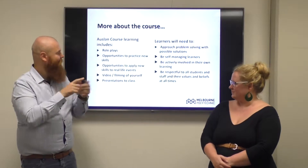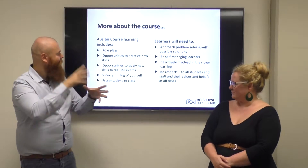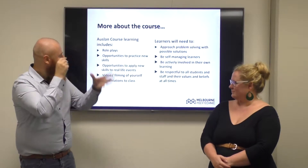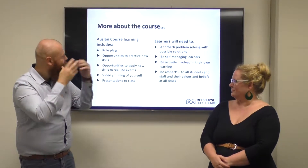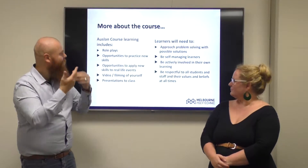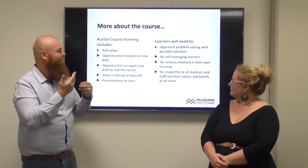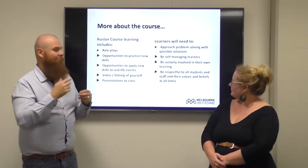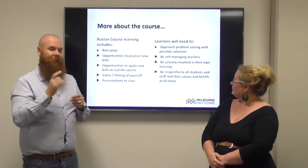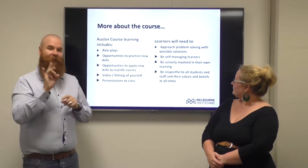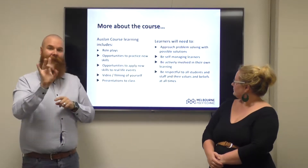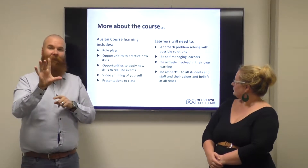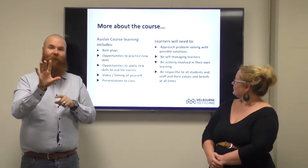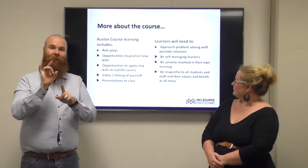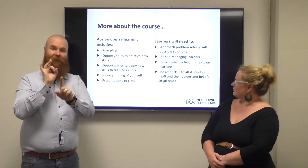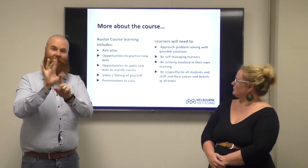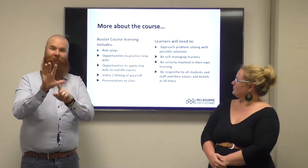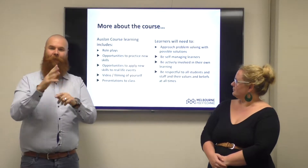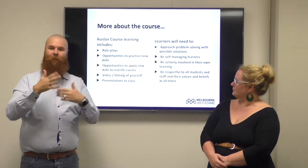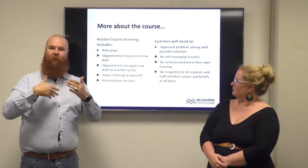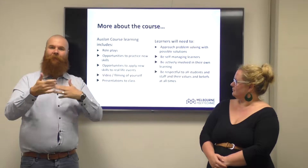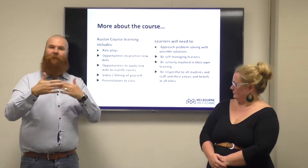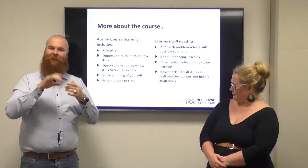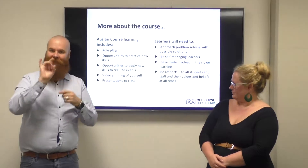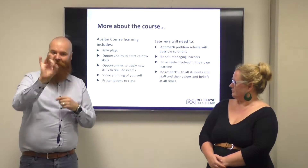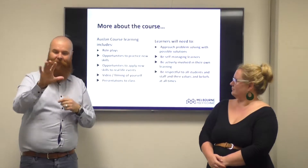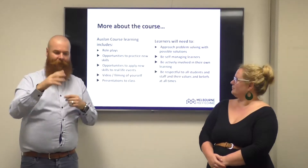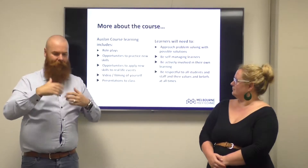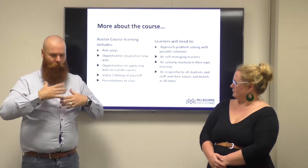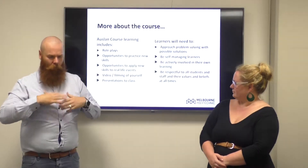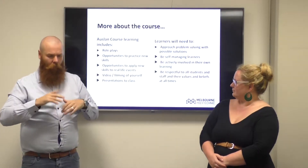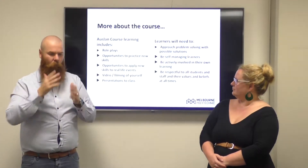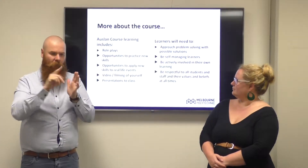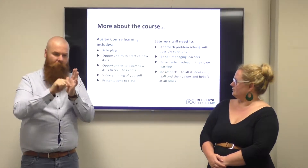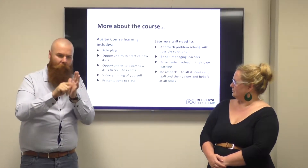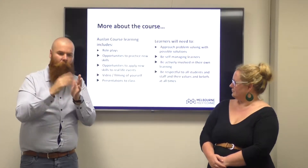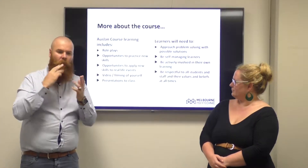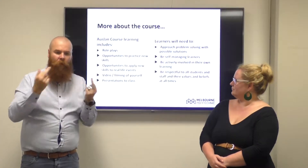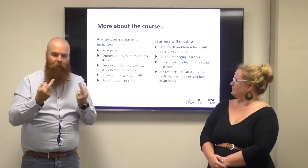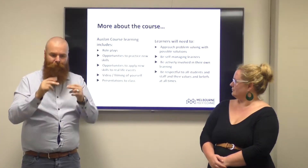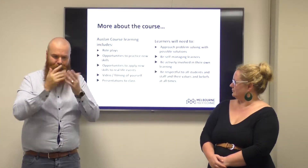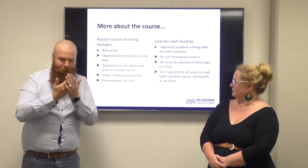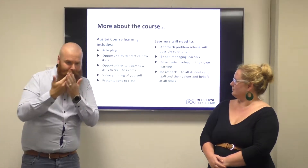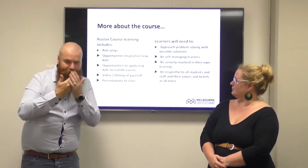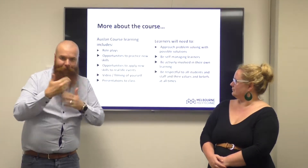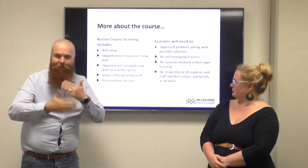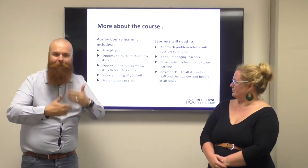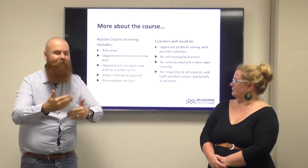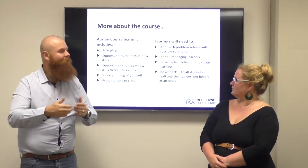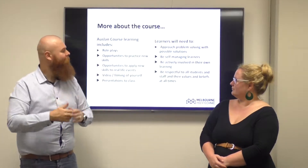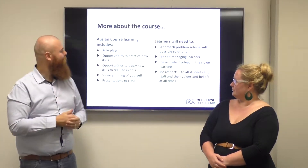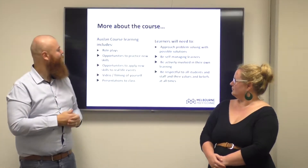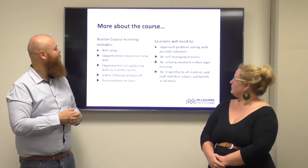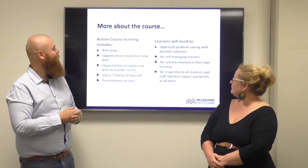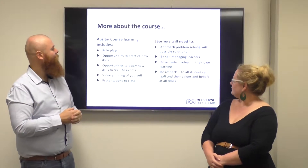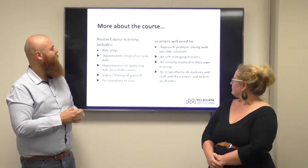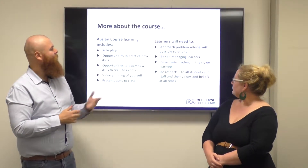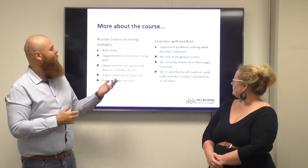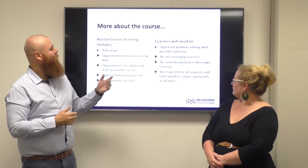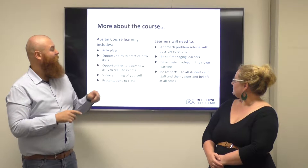you just sitting back and taking it all in. No, you need to manage yourselves, your time, your availability.